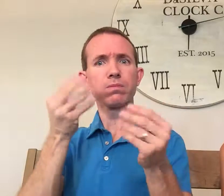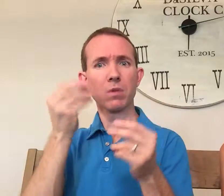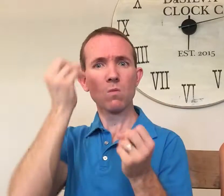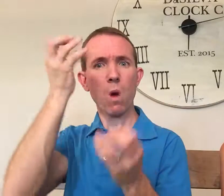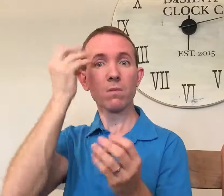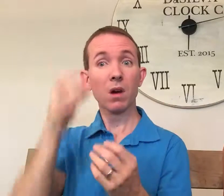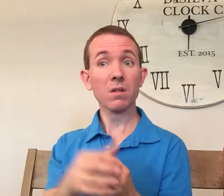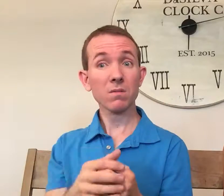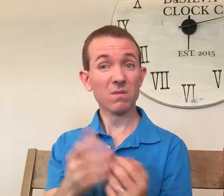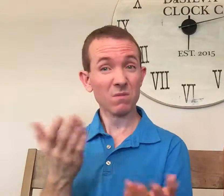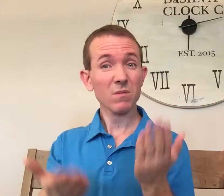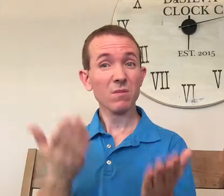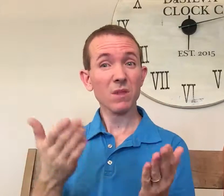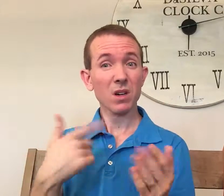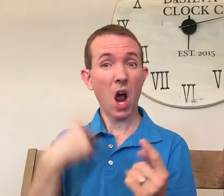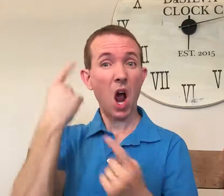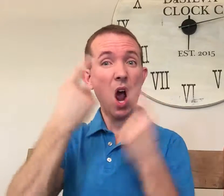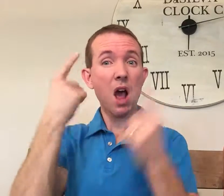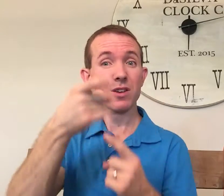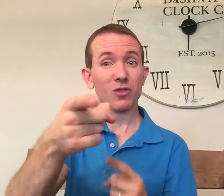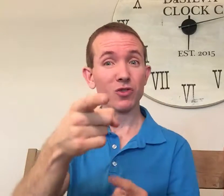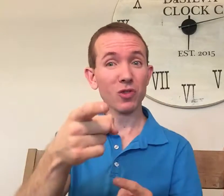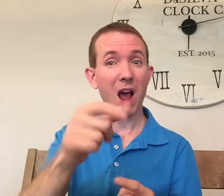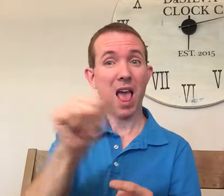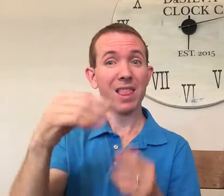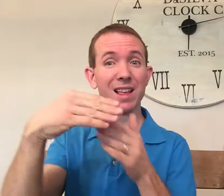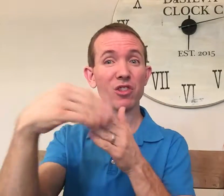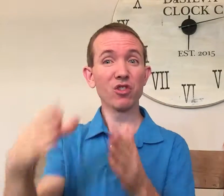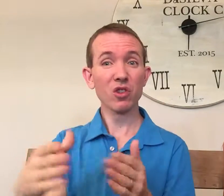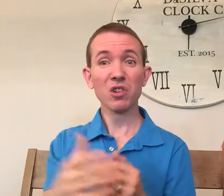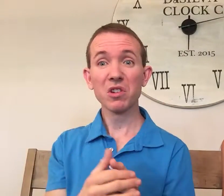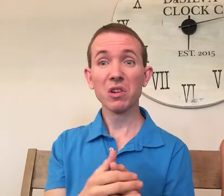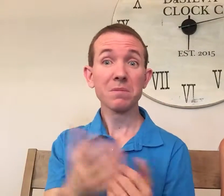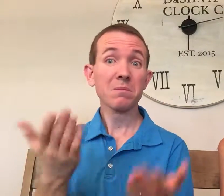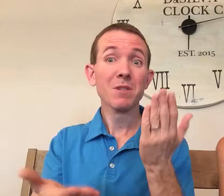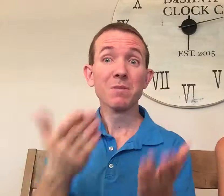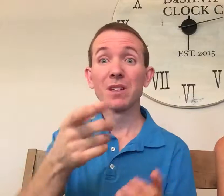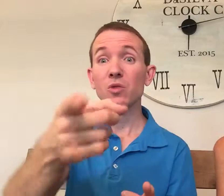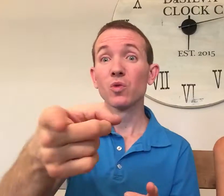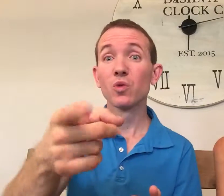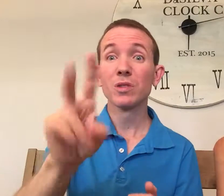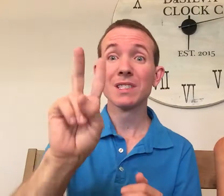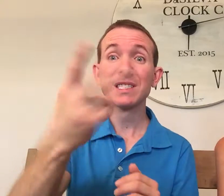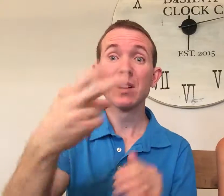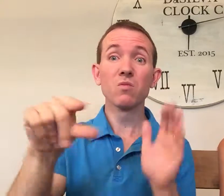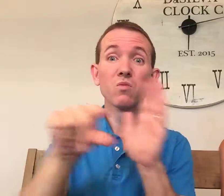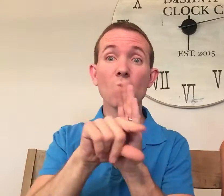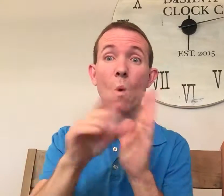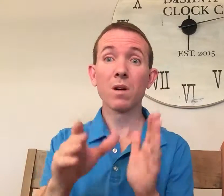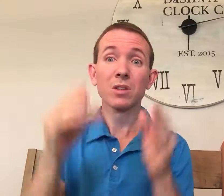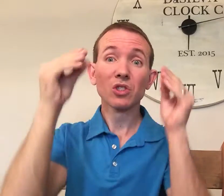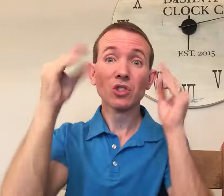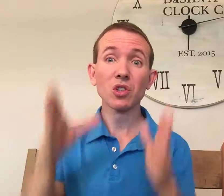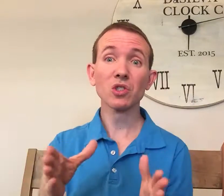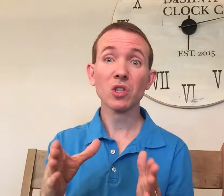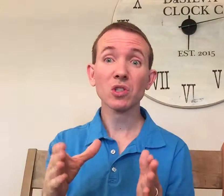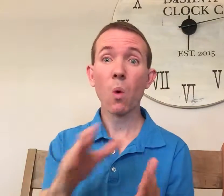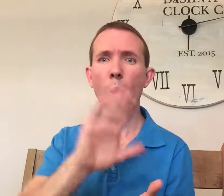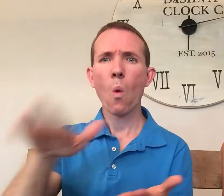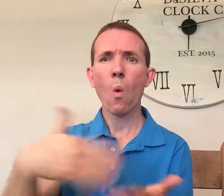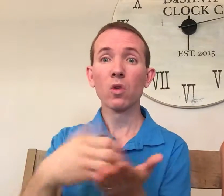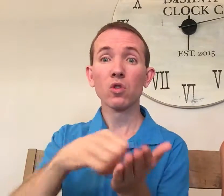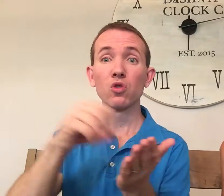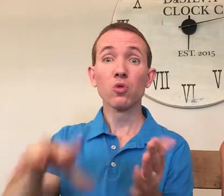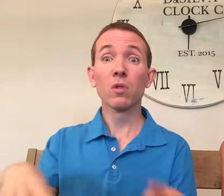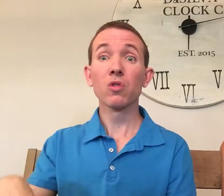and you're taking in some information, and maybe you consider yourself a leader, and maybe you are a